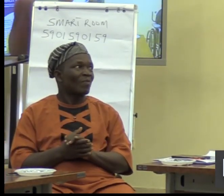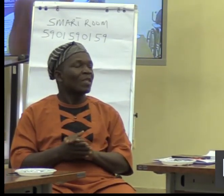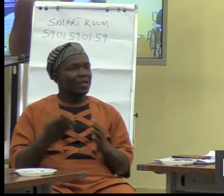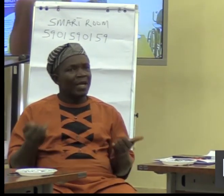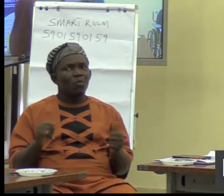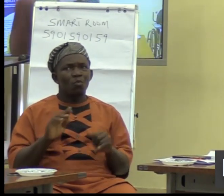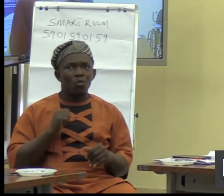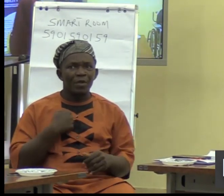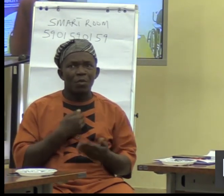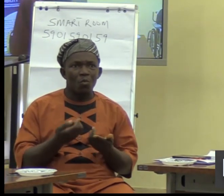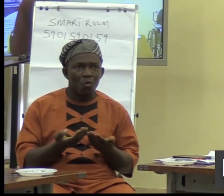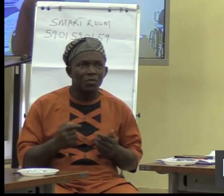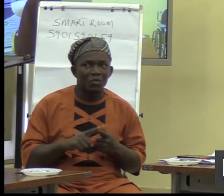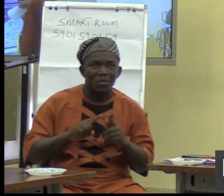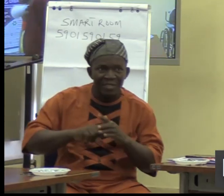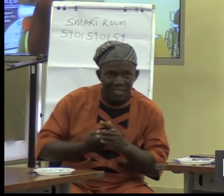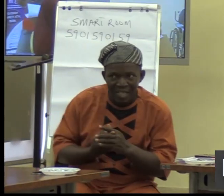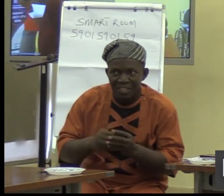we can start, and